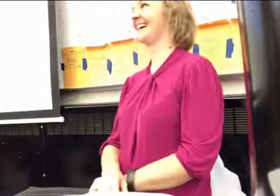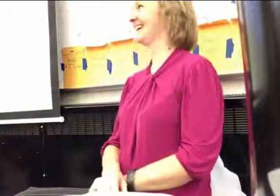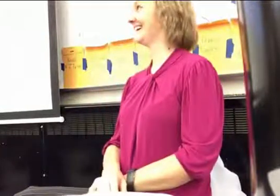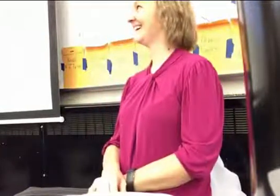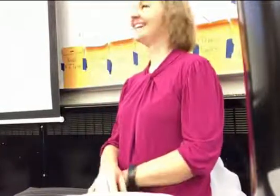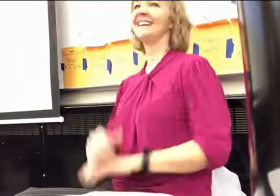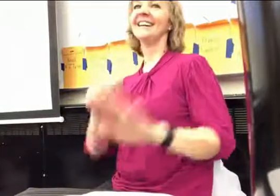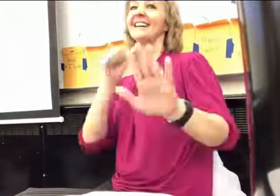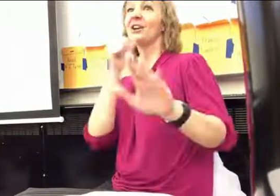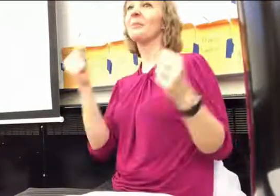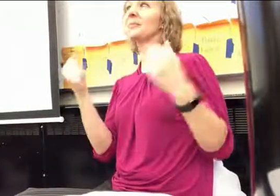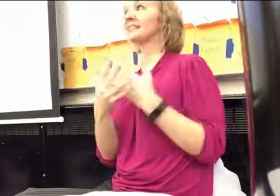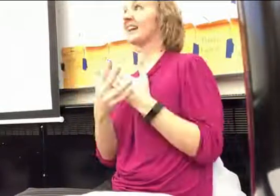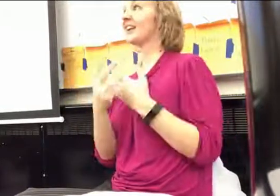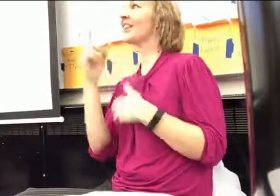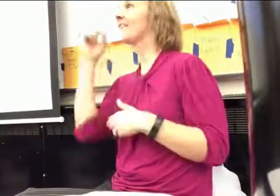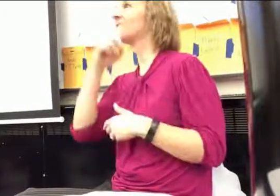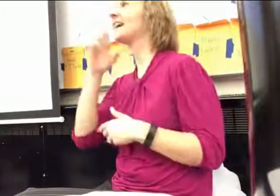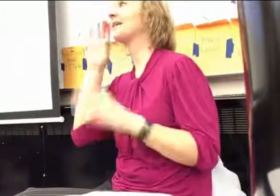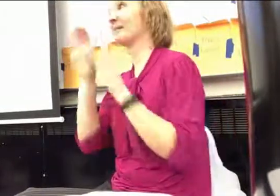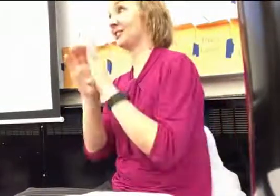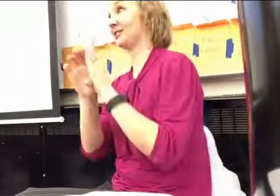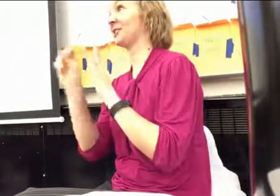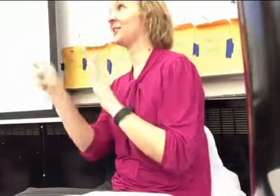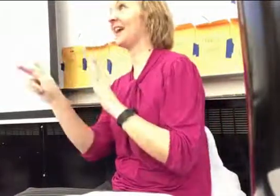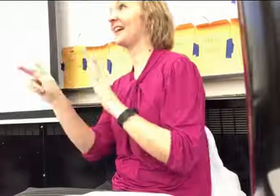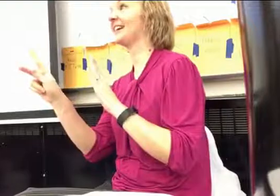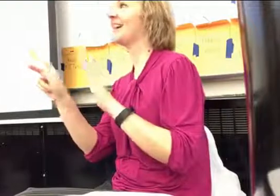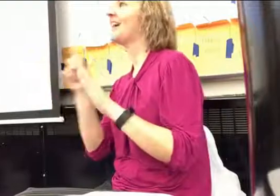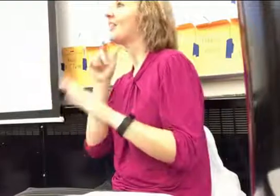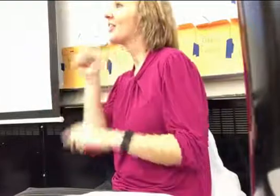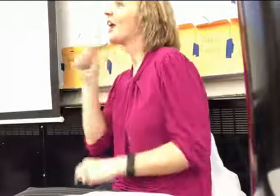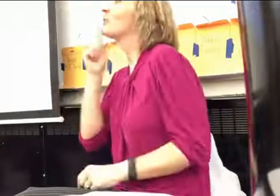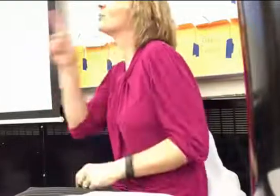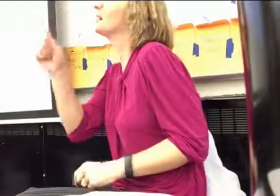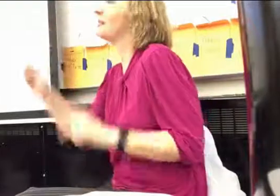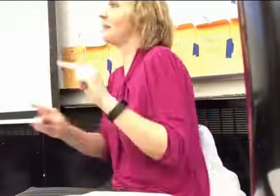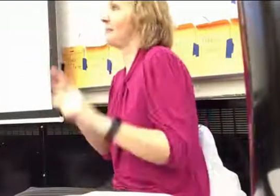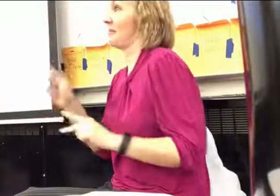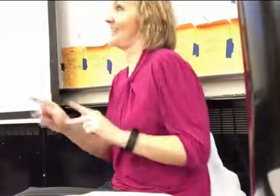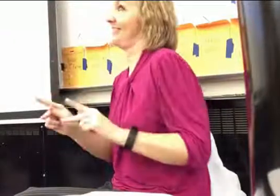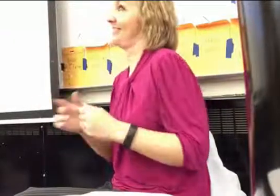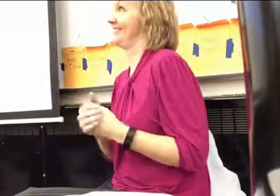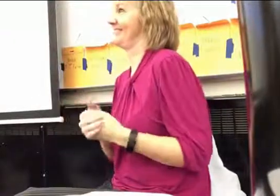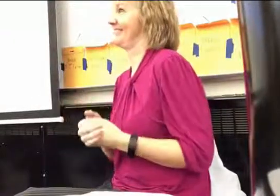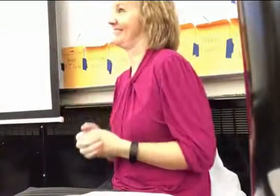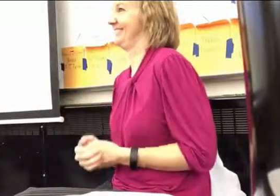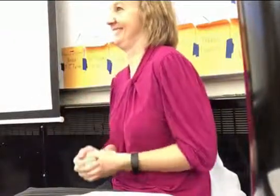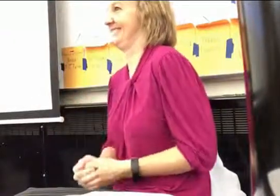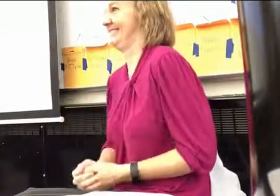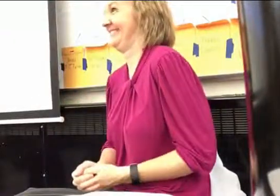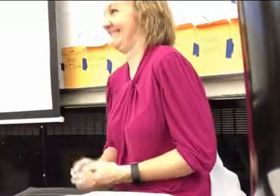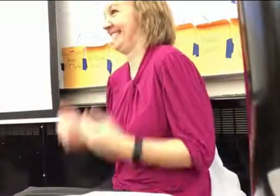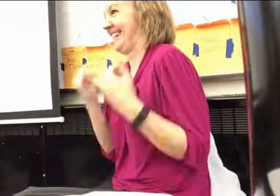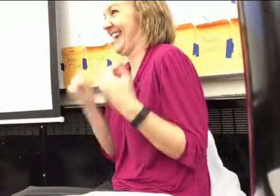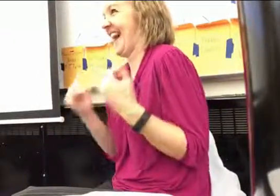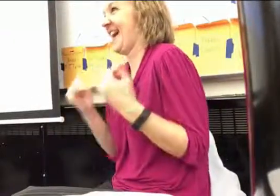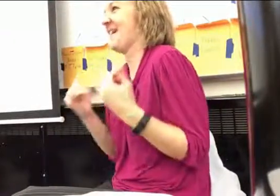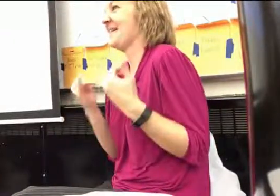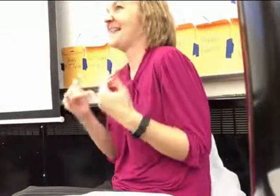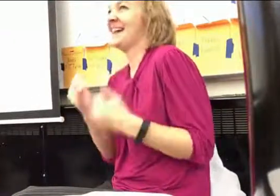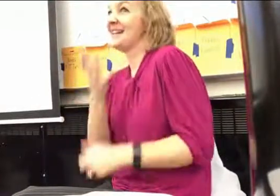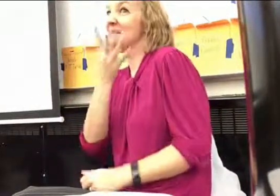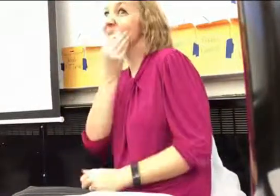guys, don't be scared. These are fake pictures, okay? Just don't be scared. These aren't real people. Now, let's